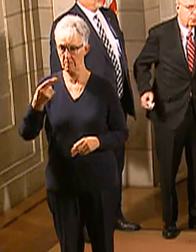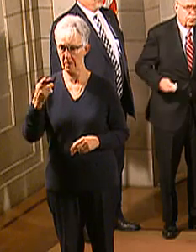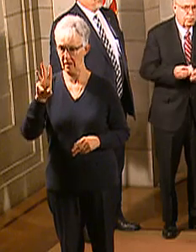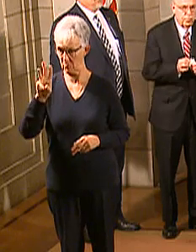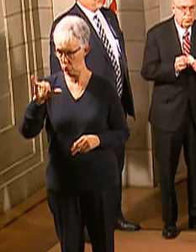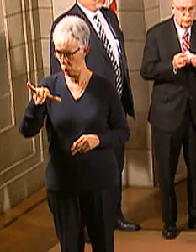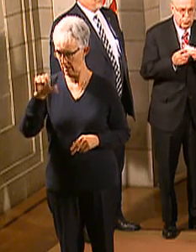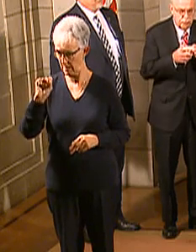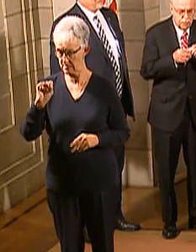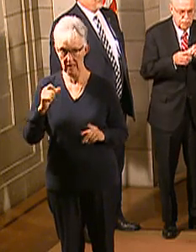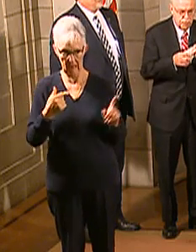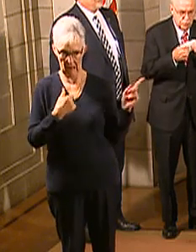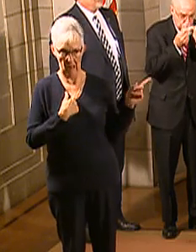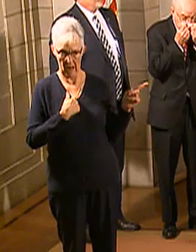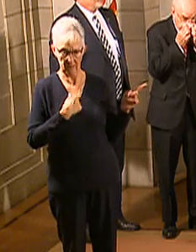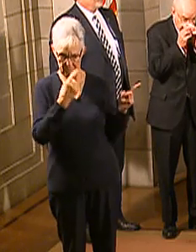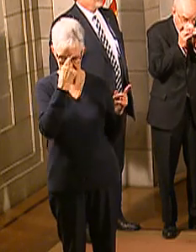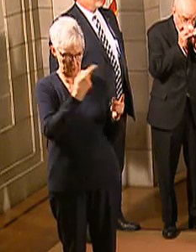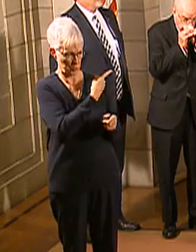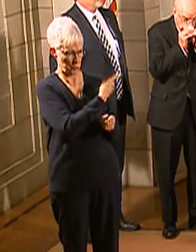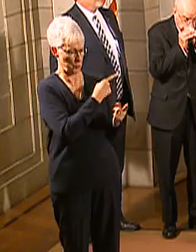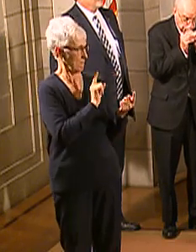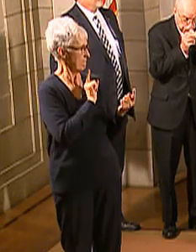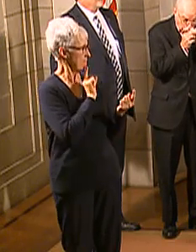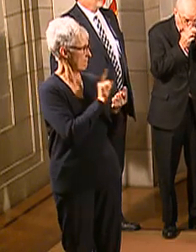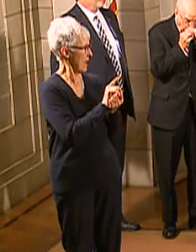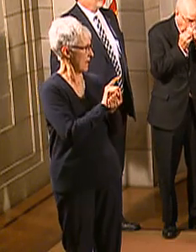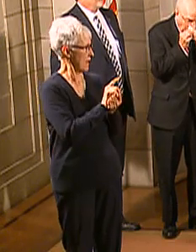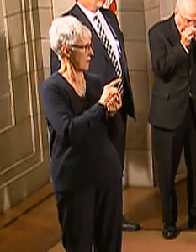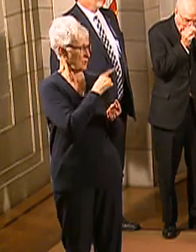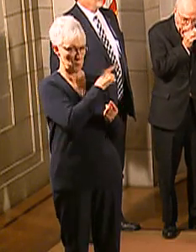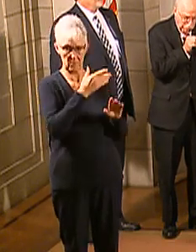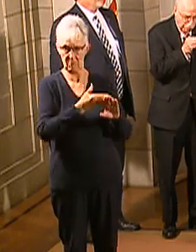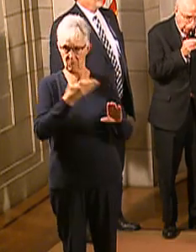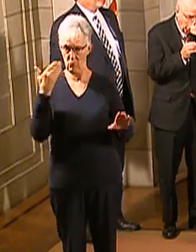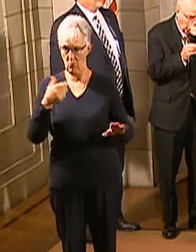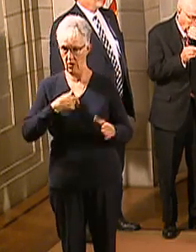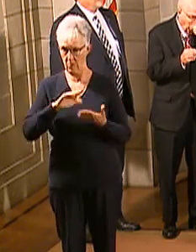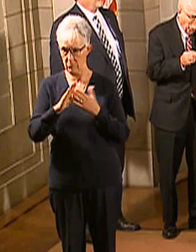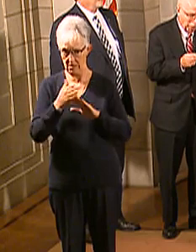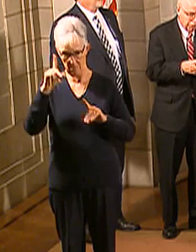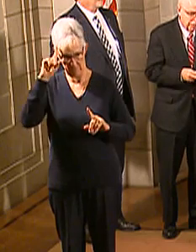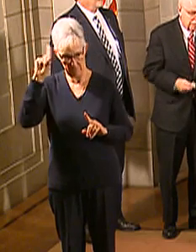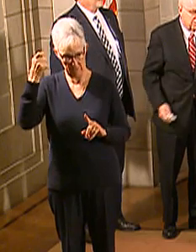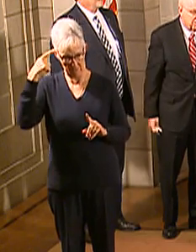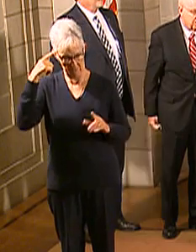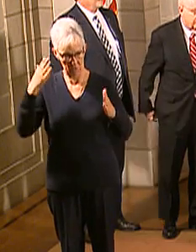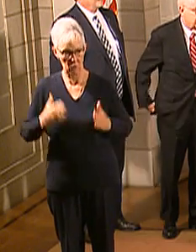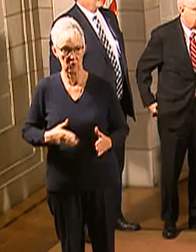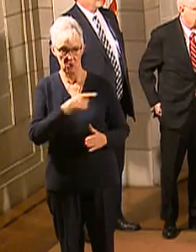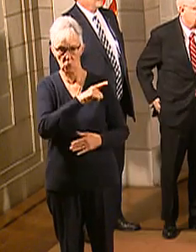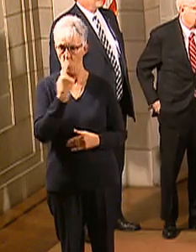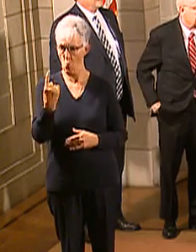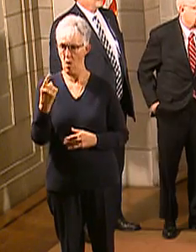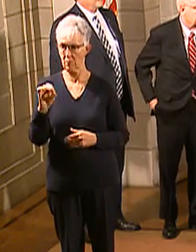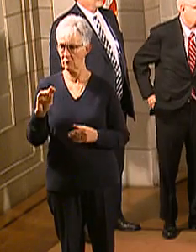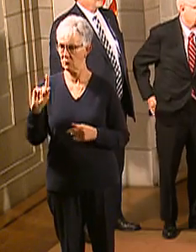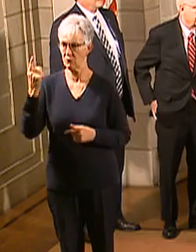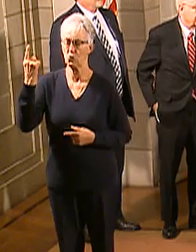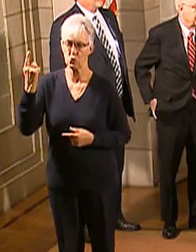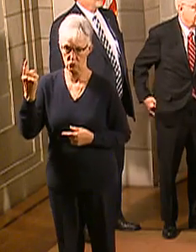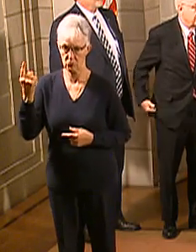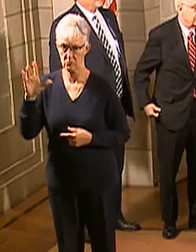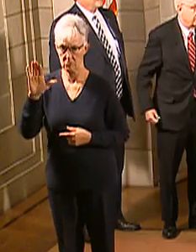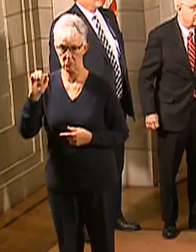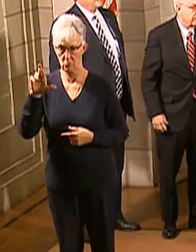career pathways. It was very impressive. You were one of the first career academies in Nebraska, right? Yes. If not the first one, it was the first one? Yeah, so Dan's got great